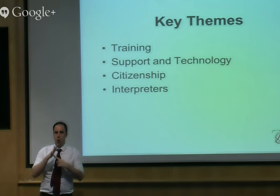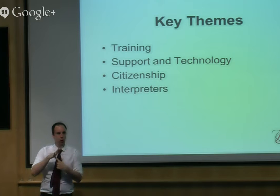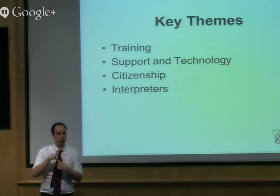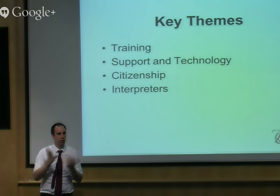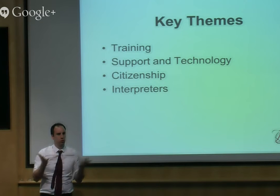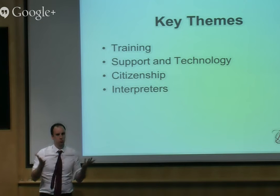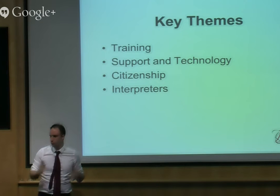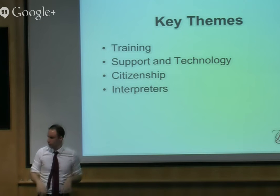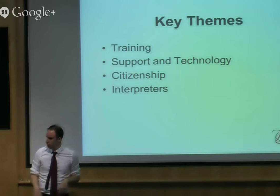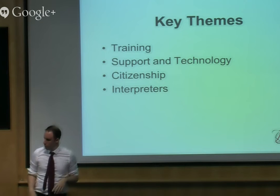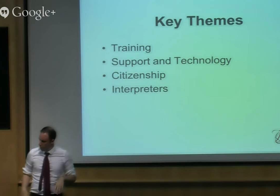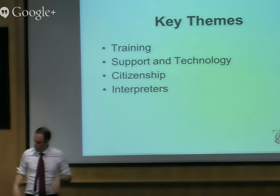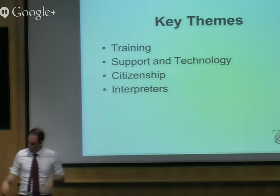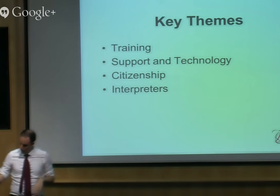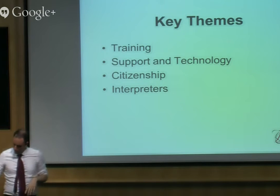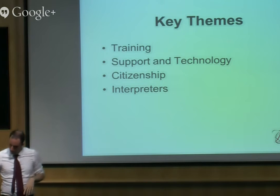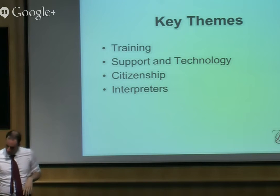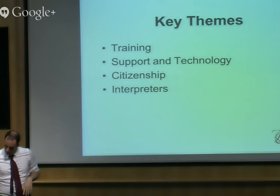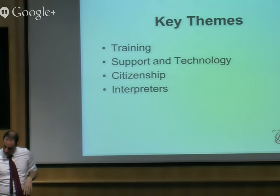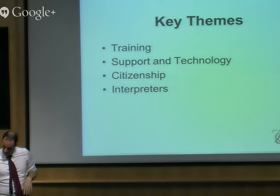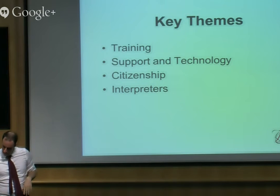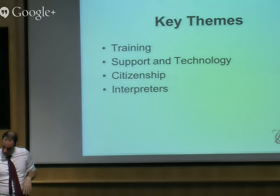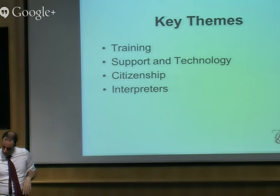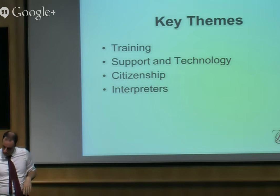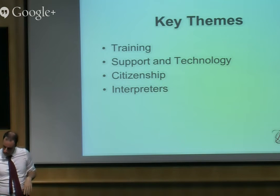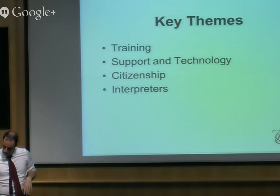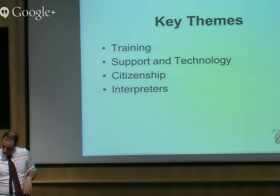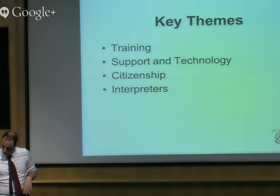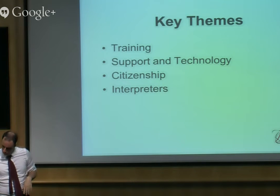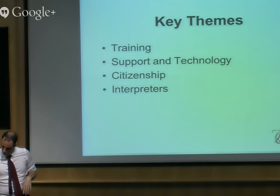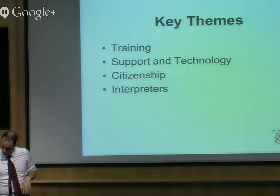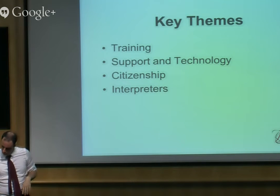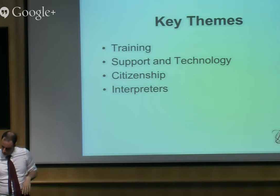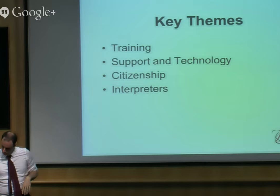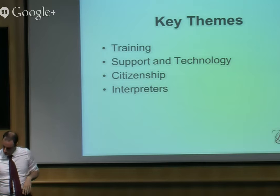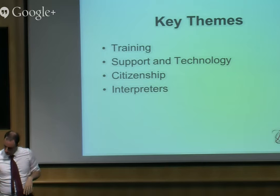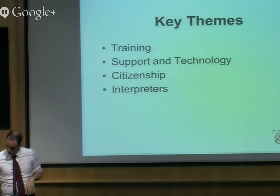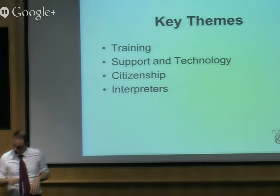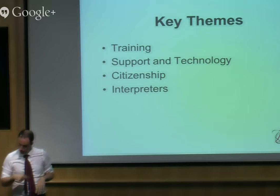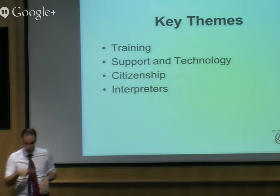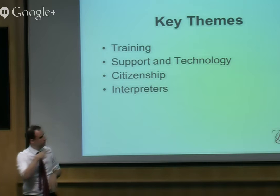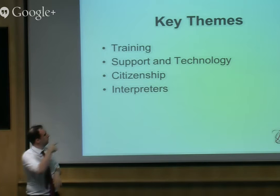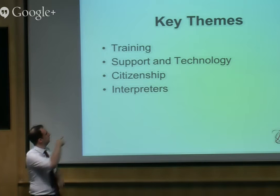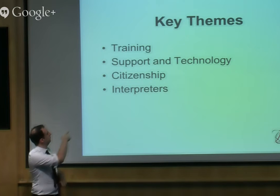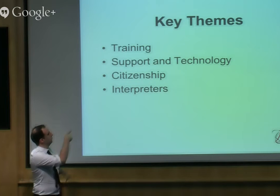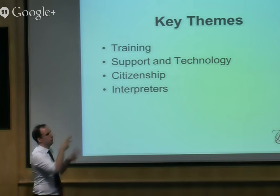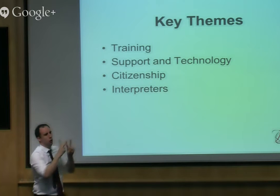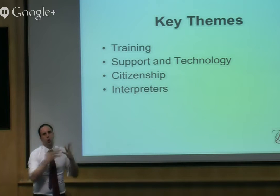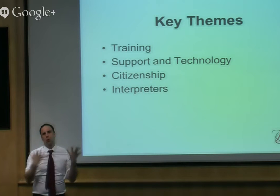and should not be treated as second-class citizens within where they live, but they found that they were.